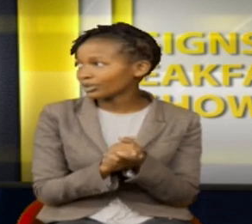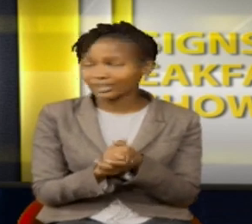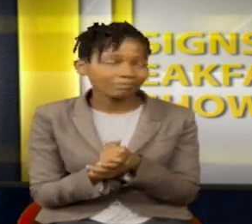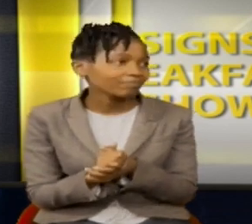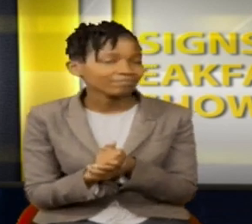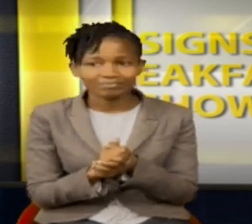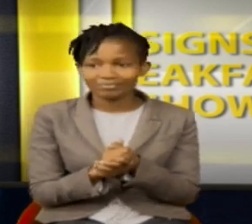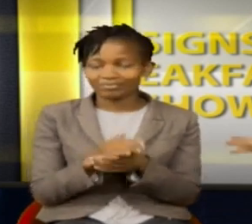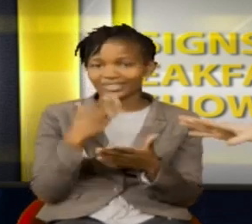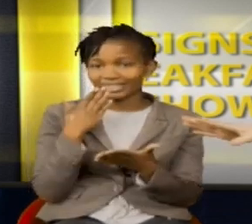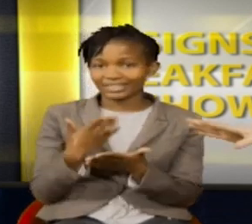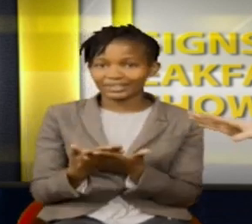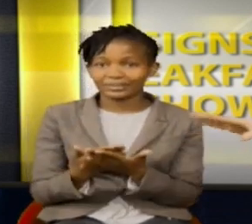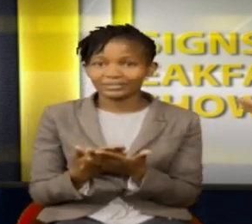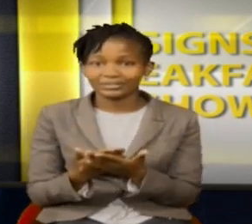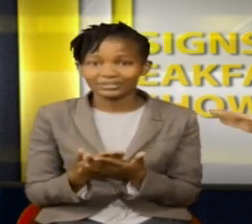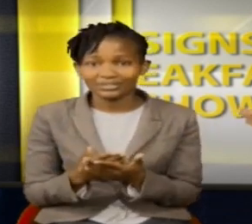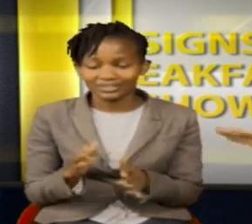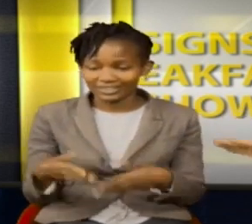A. Yeah, that is okay. Oh, thank you so much. I took the opportunity